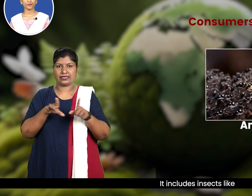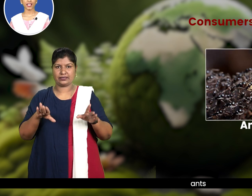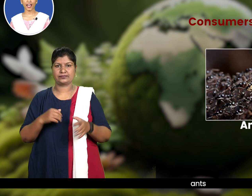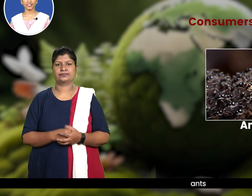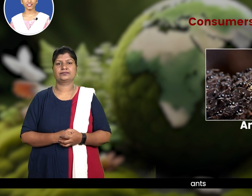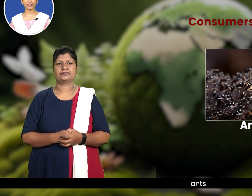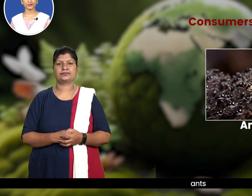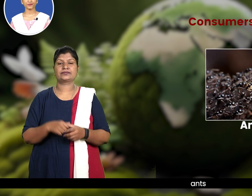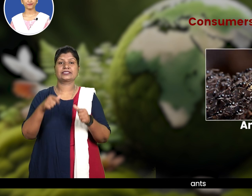ants,